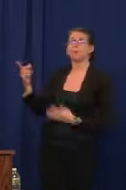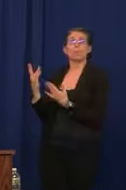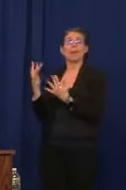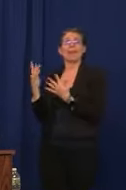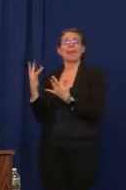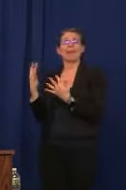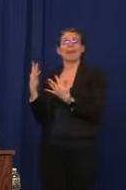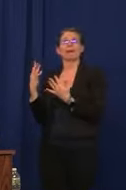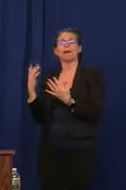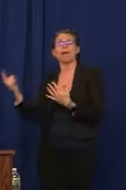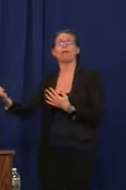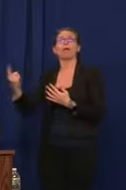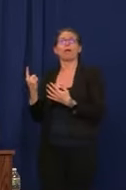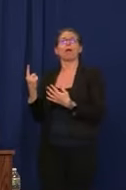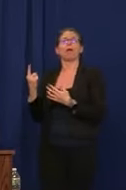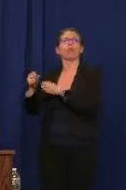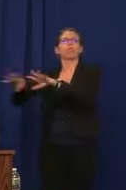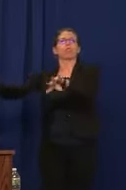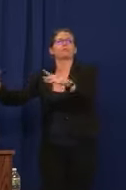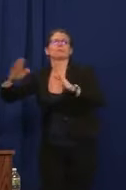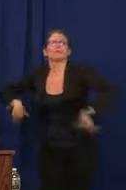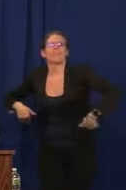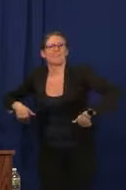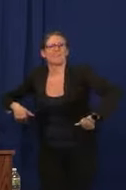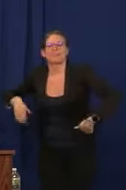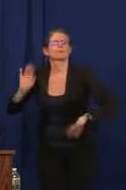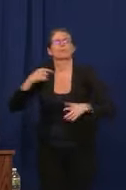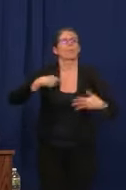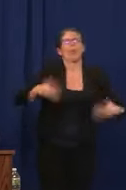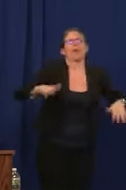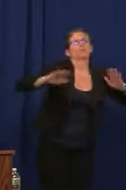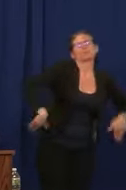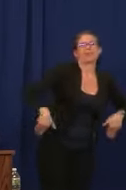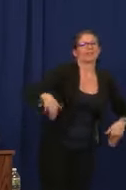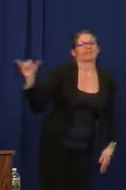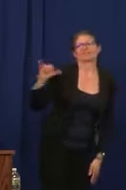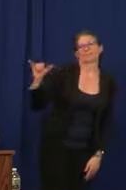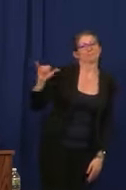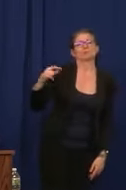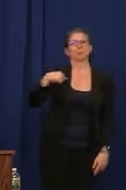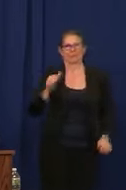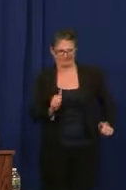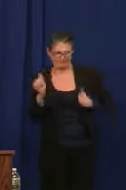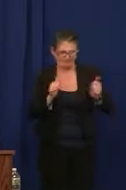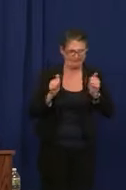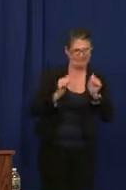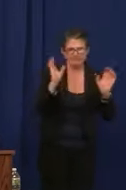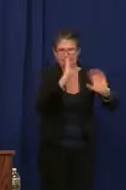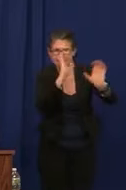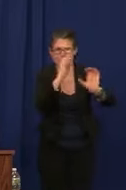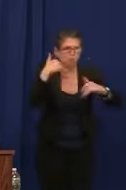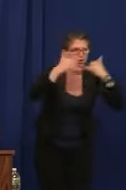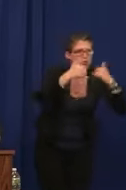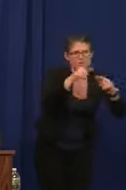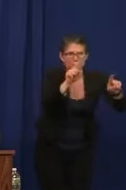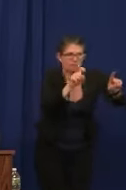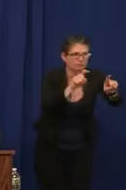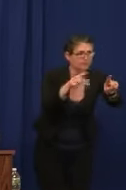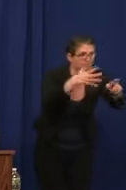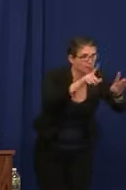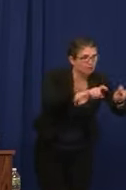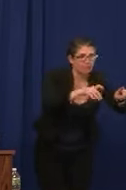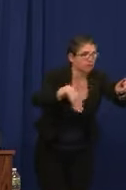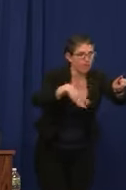awry. It's a sign that we want to know what's out there so that we can provide the best available evidence and public